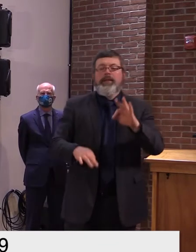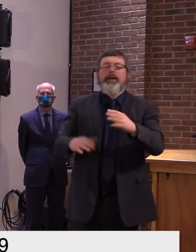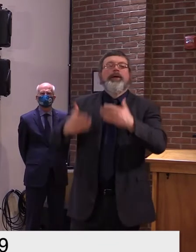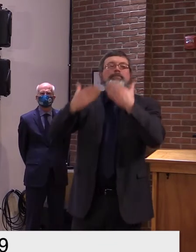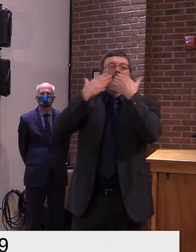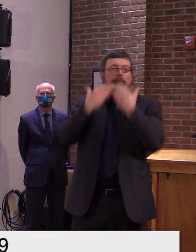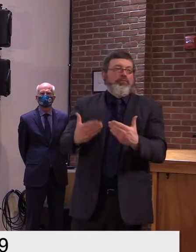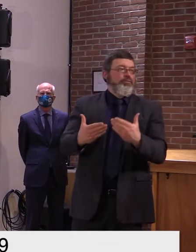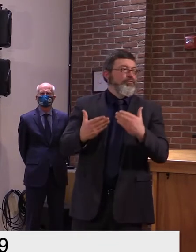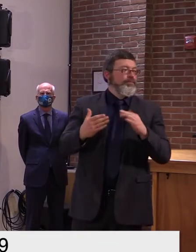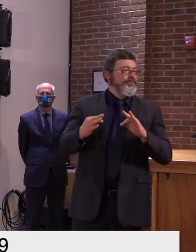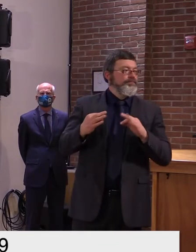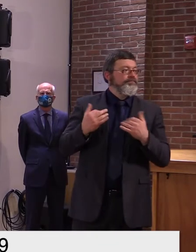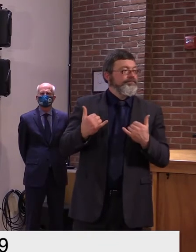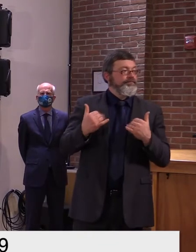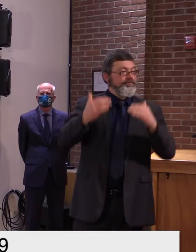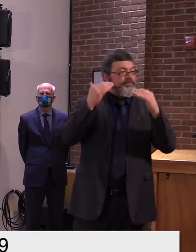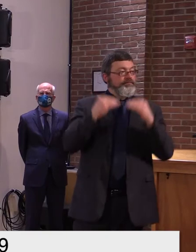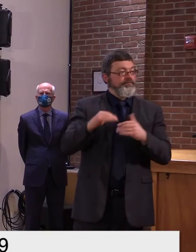Sean, the Chester Telegraph.